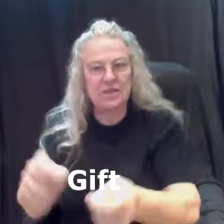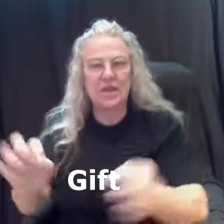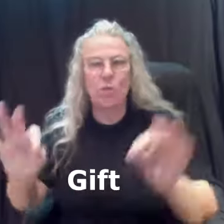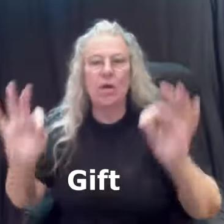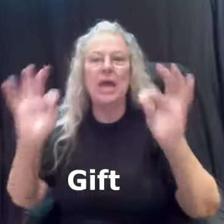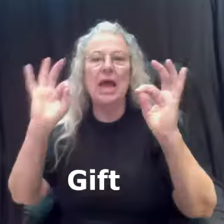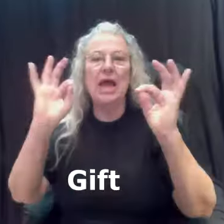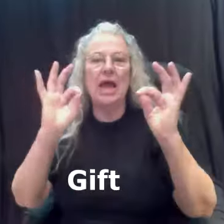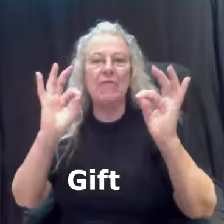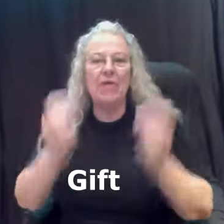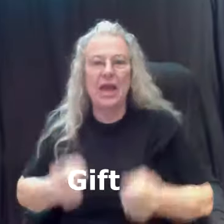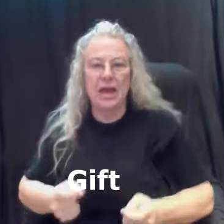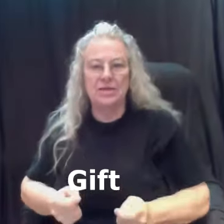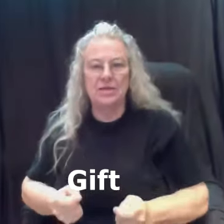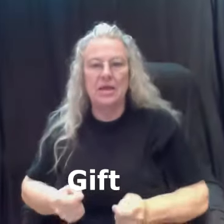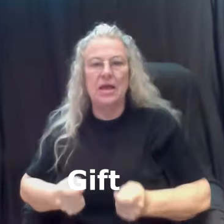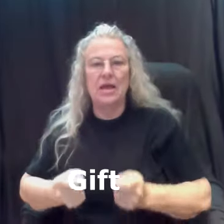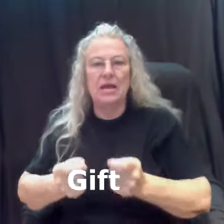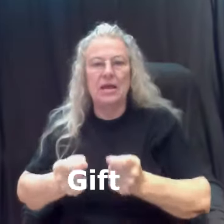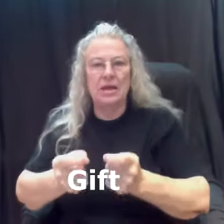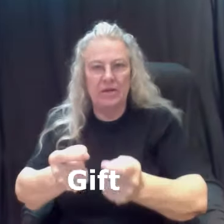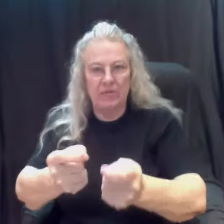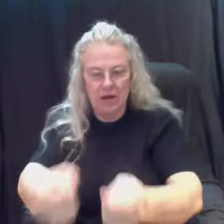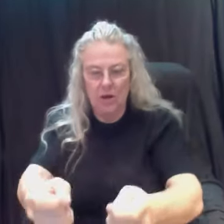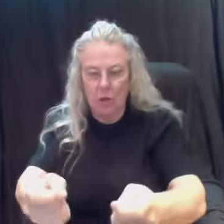someone. F hands, giving it away.